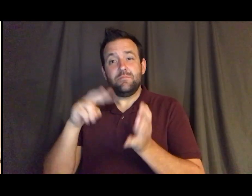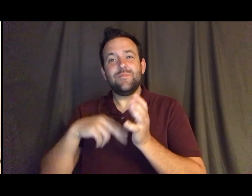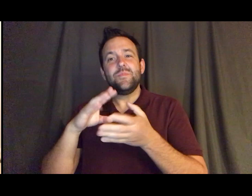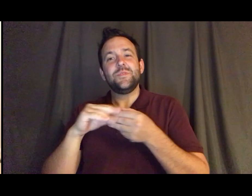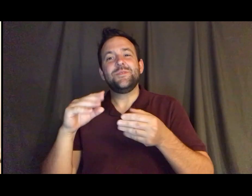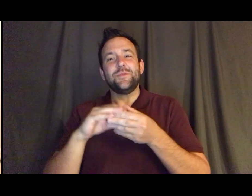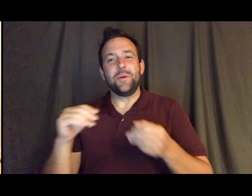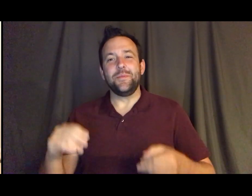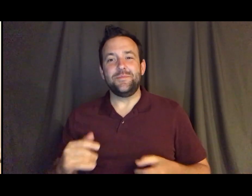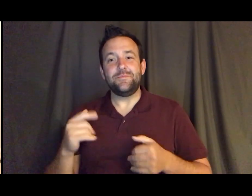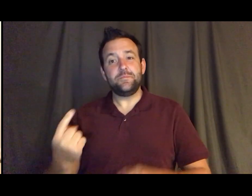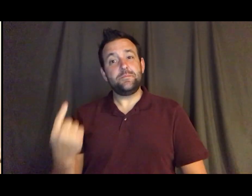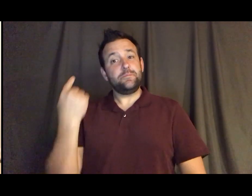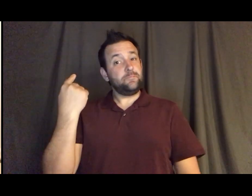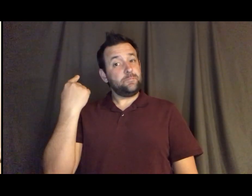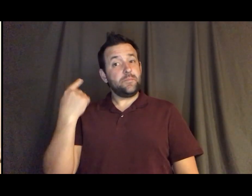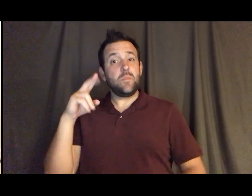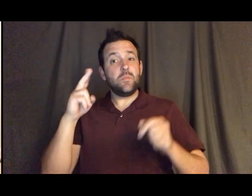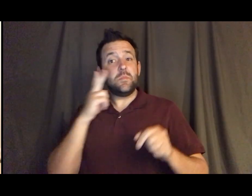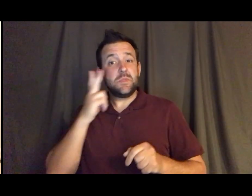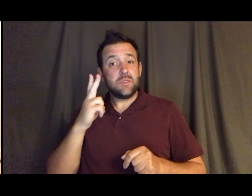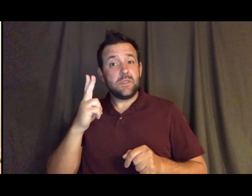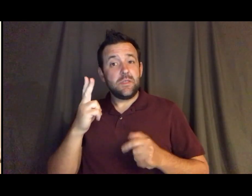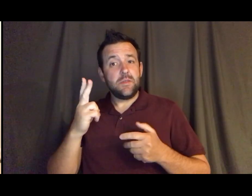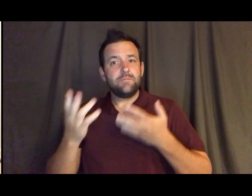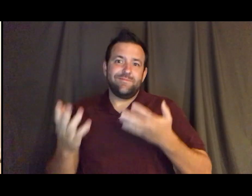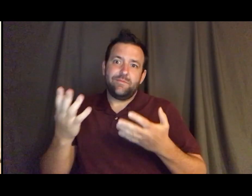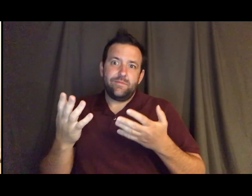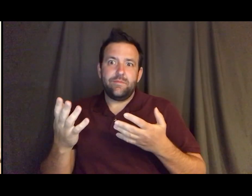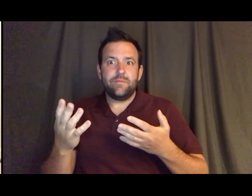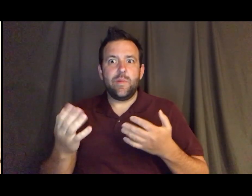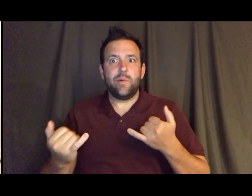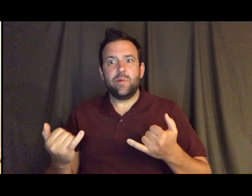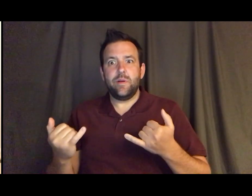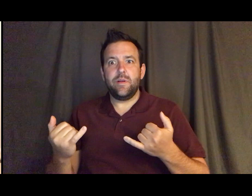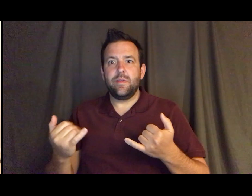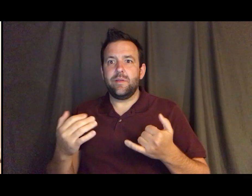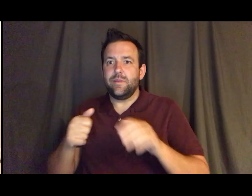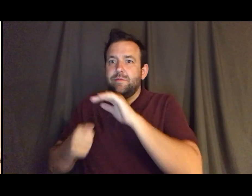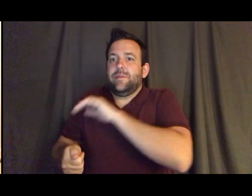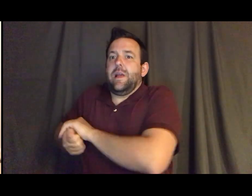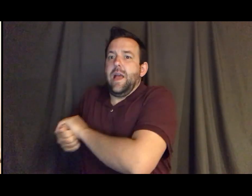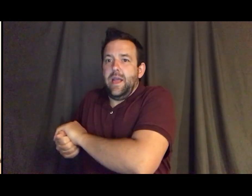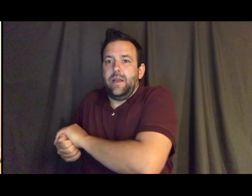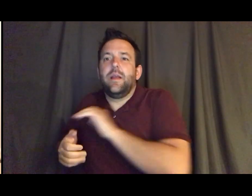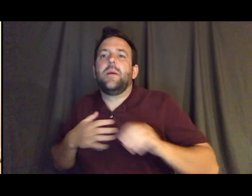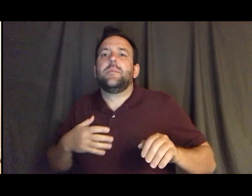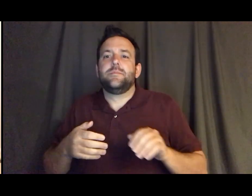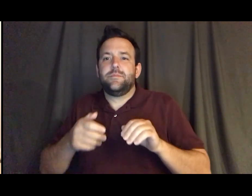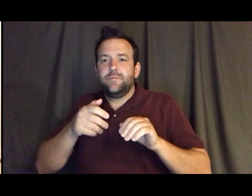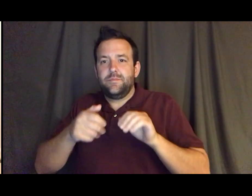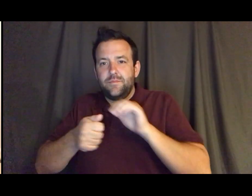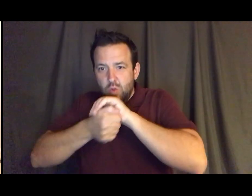see, well, maybe, I don't know, she's hiding right now, but my turtle, she's a box turtle. Her name is Gary. I know, her name is